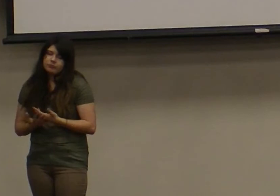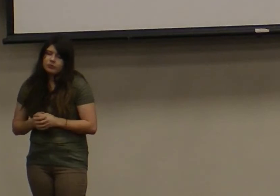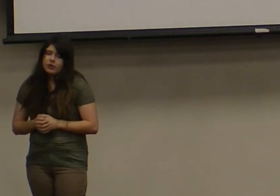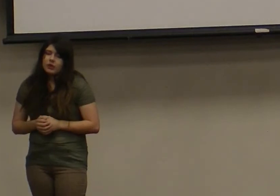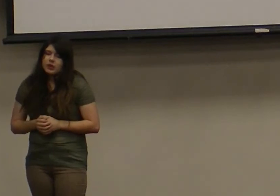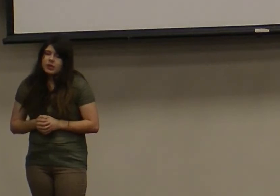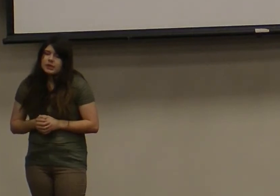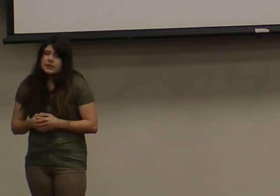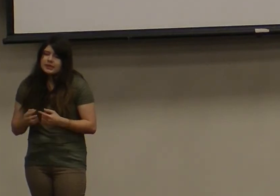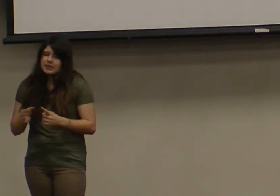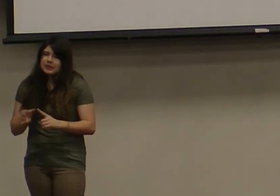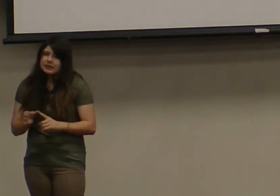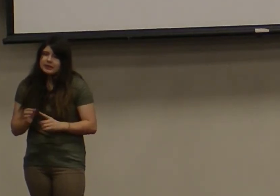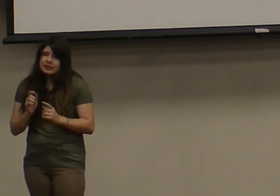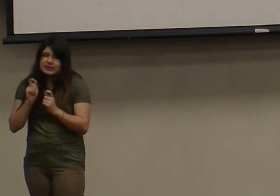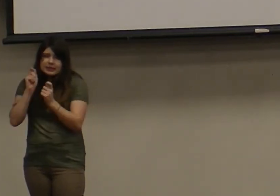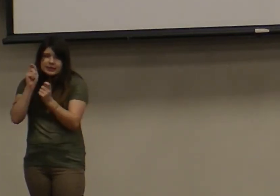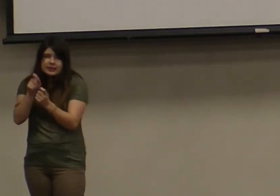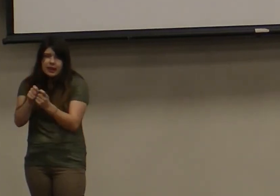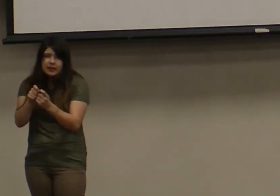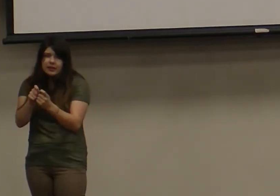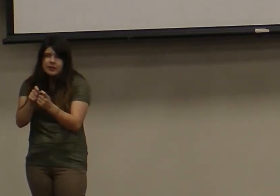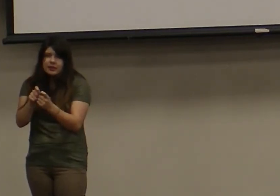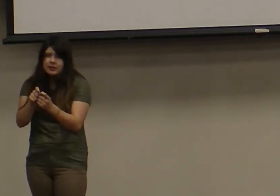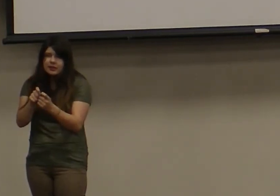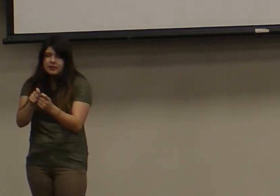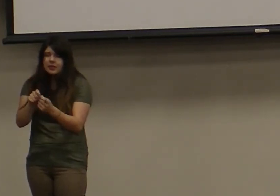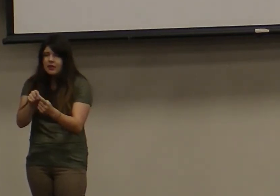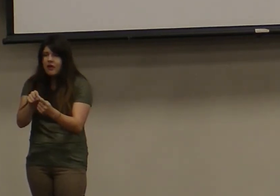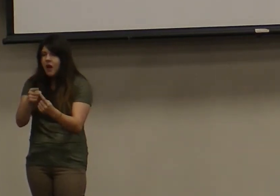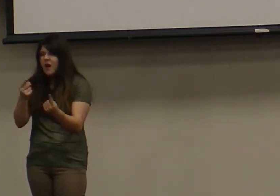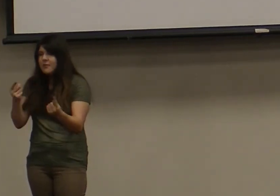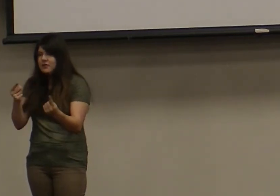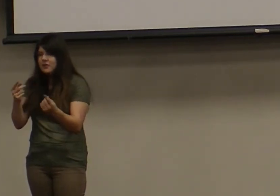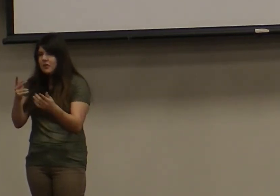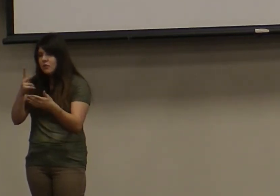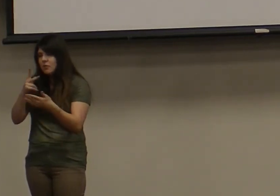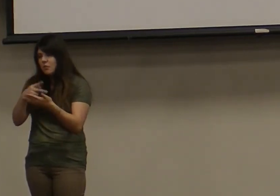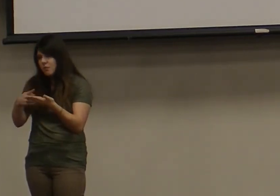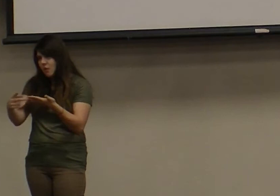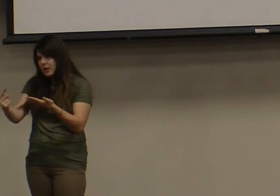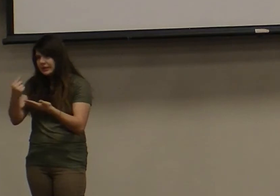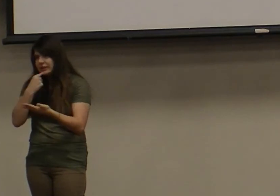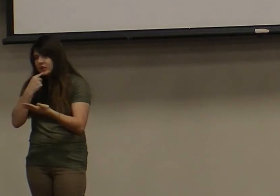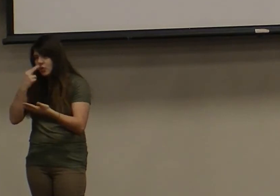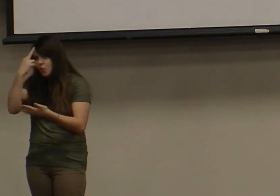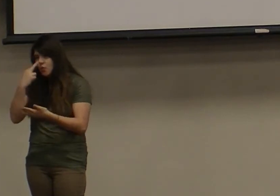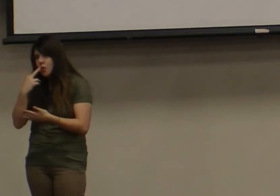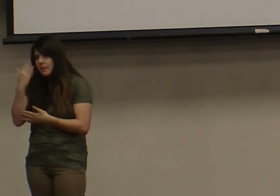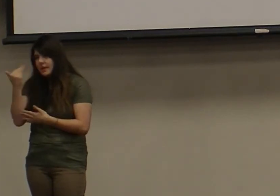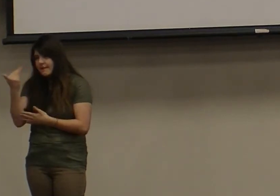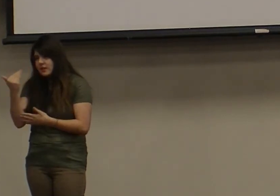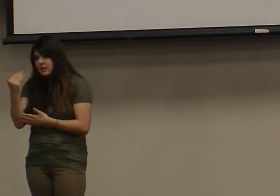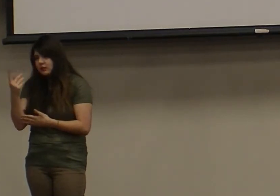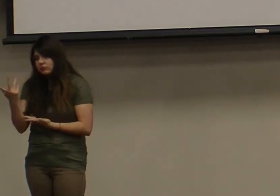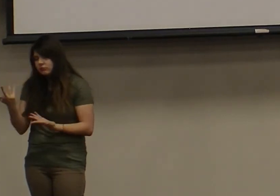Isn't that exactly the opposite of what Paul tells us in Romans 15?